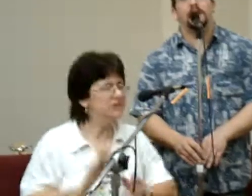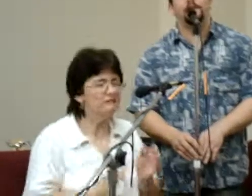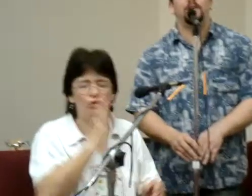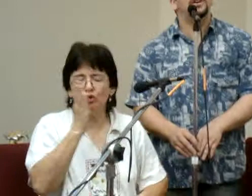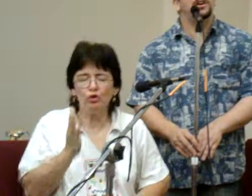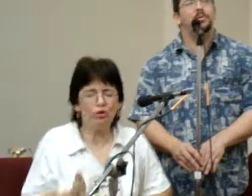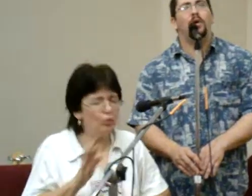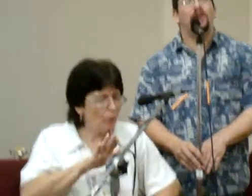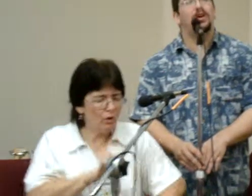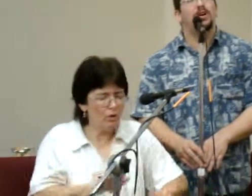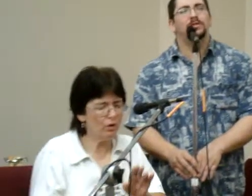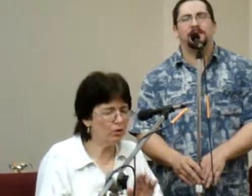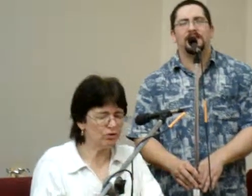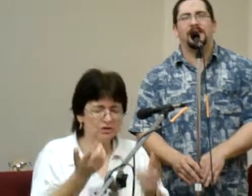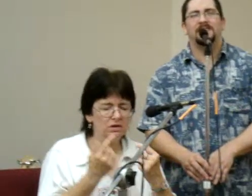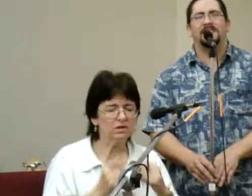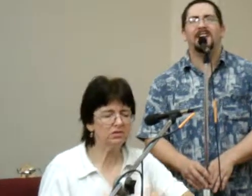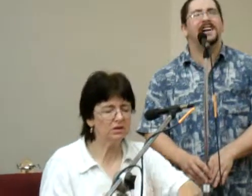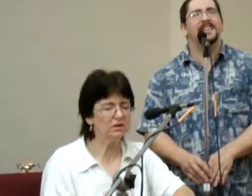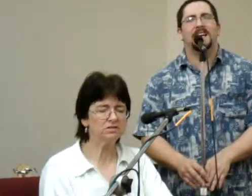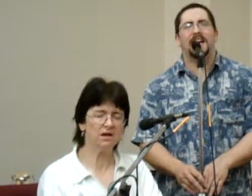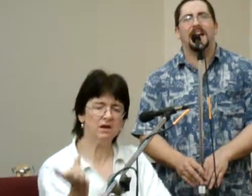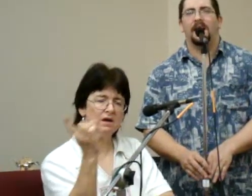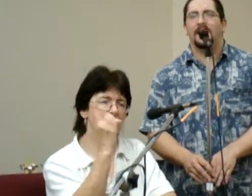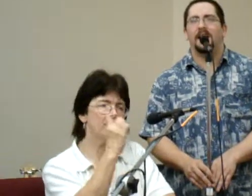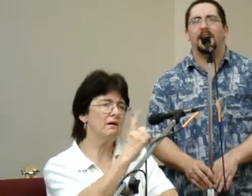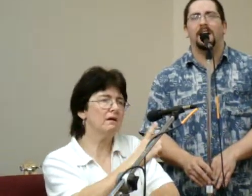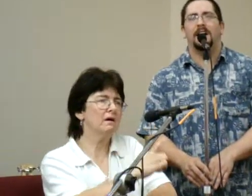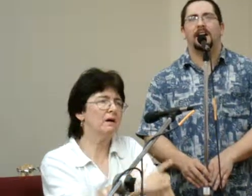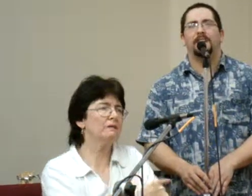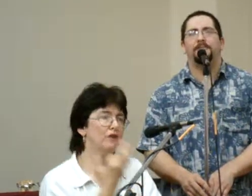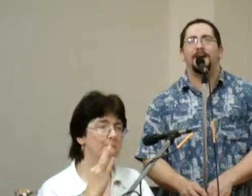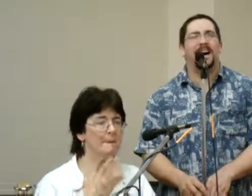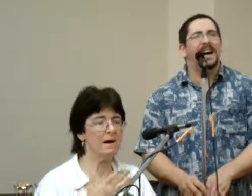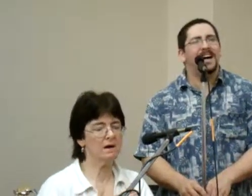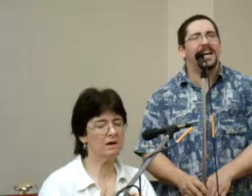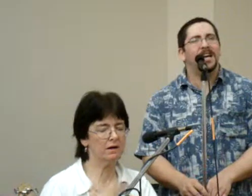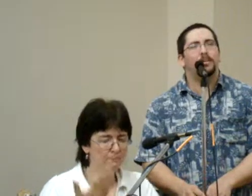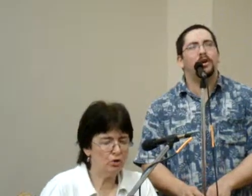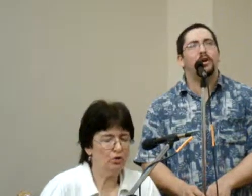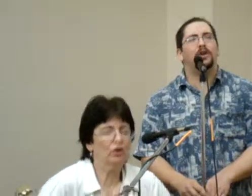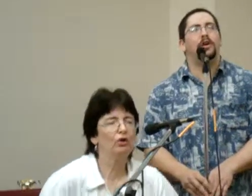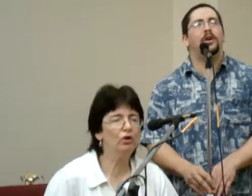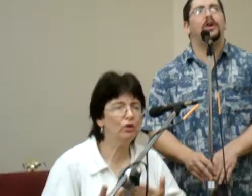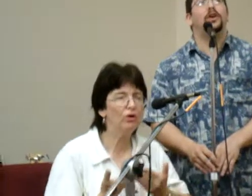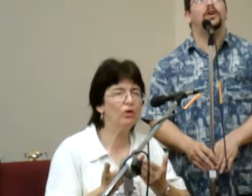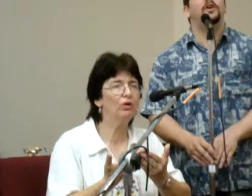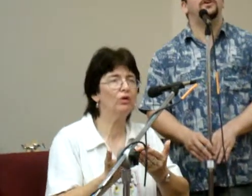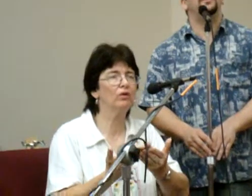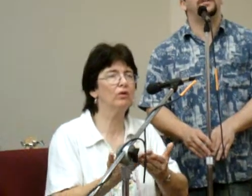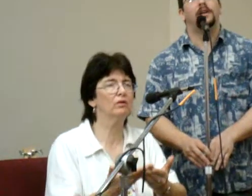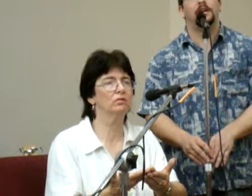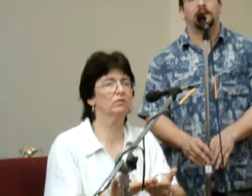I've never walked since the day of my